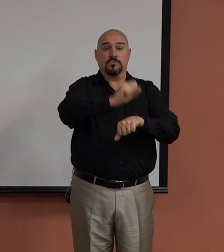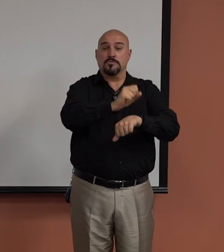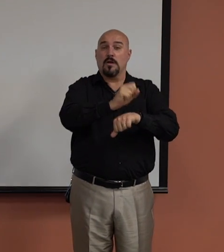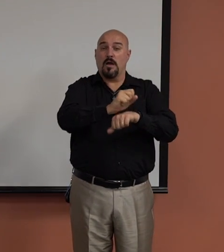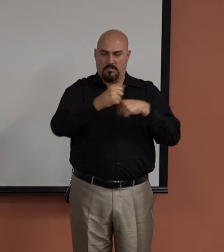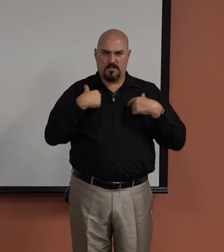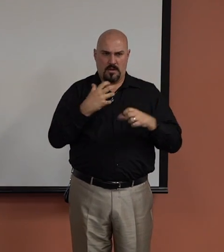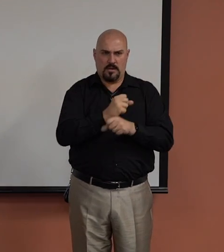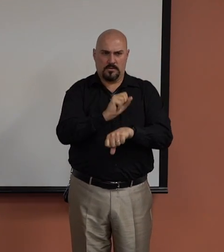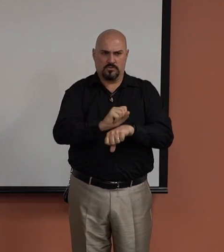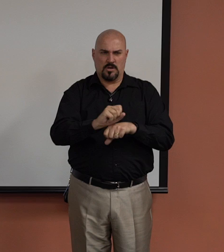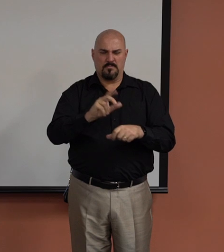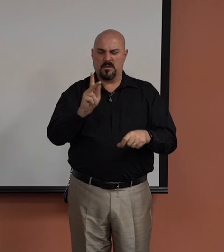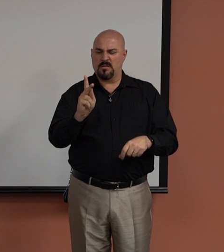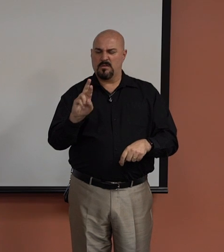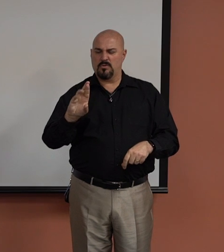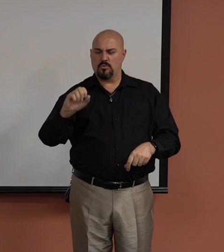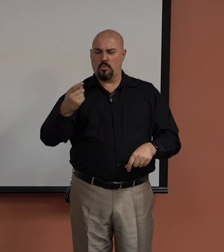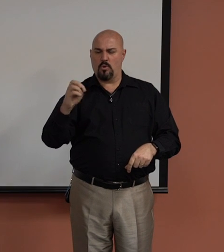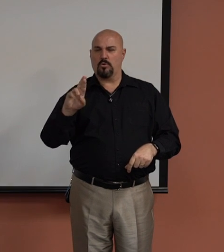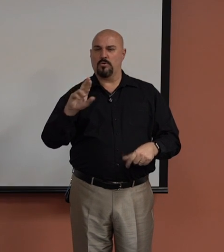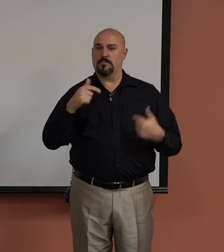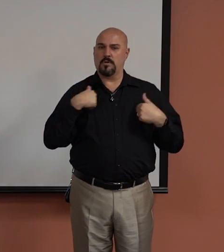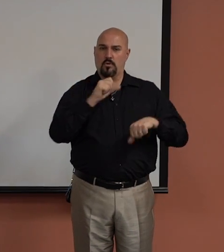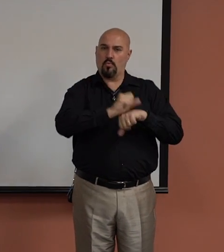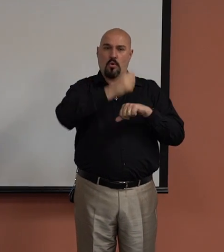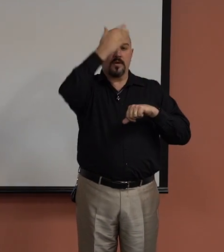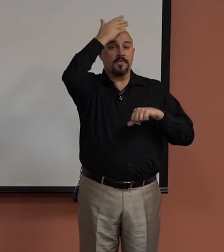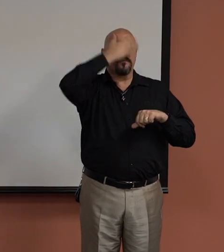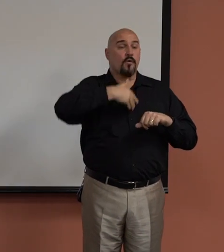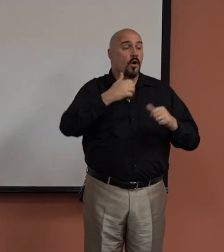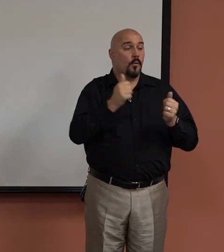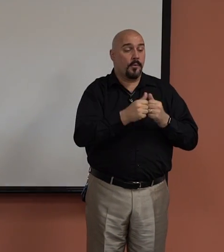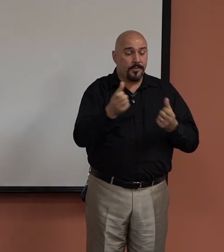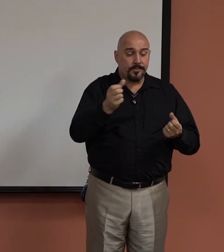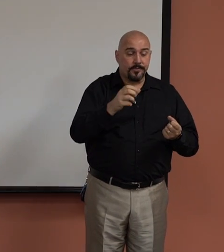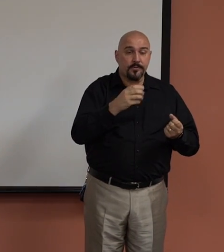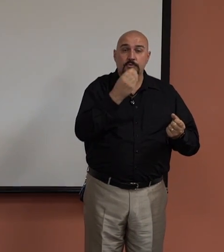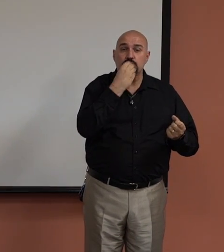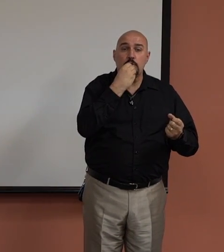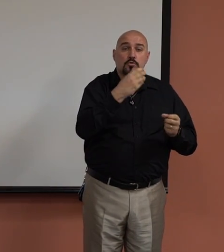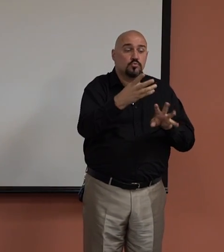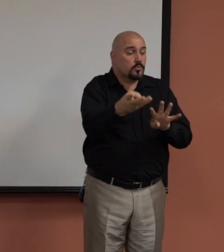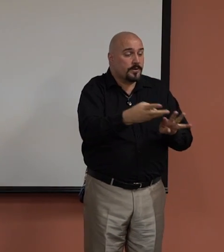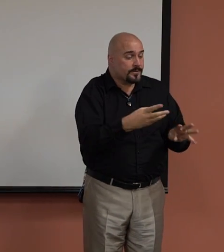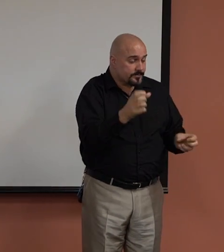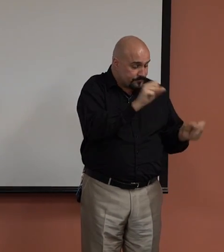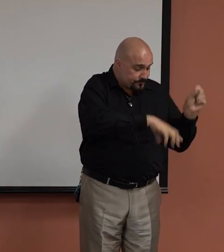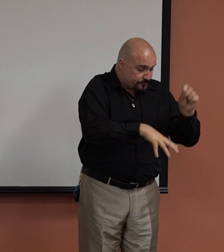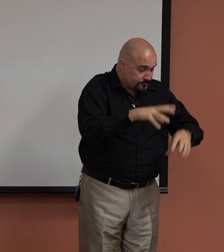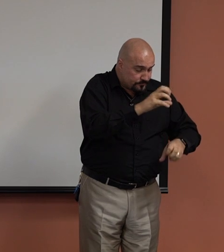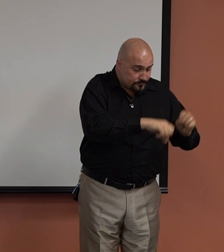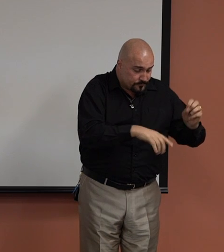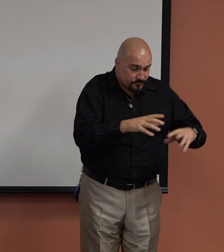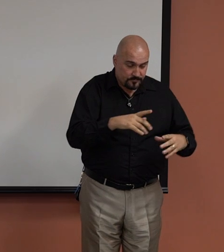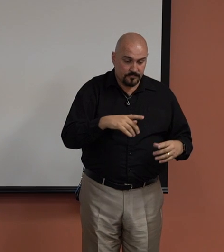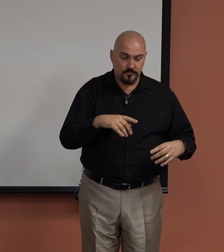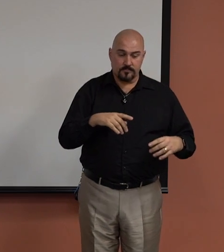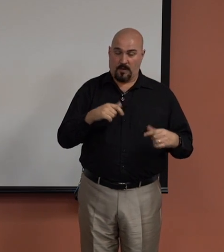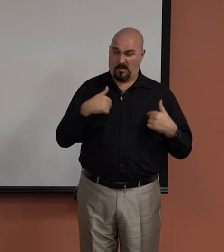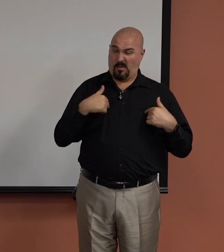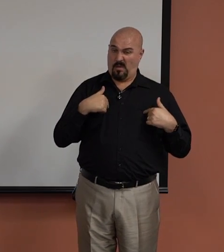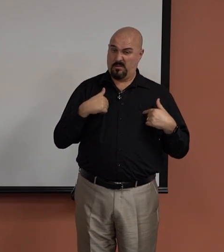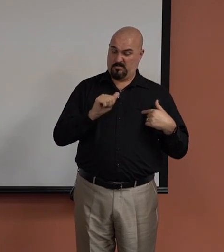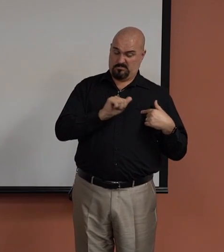clerk. And she was supportive, but she said, that's great,